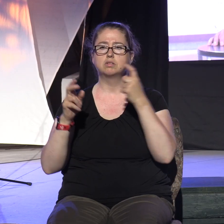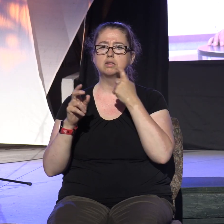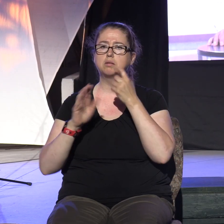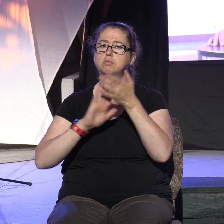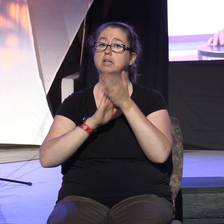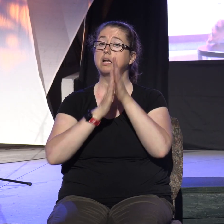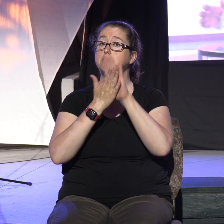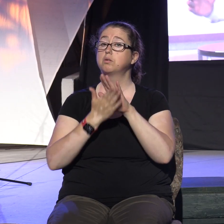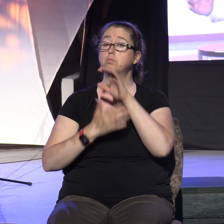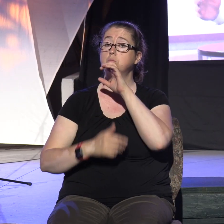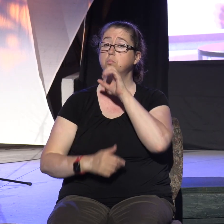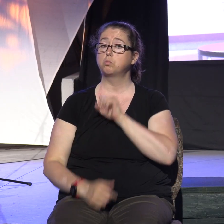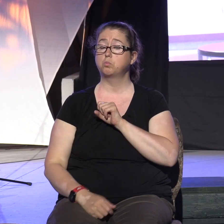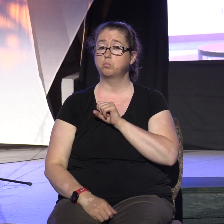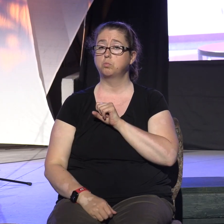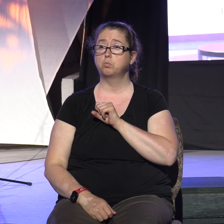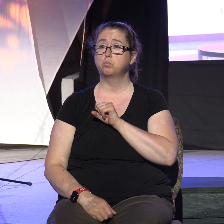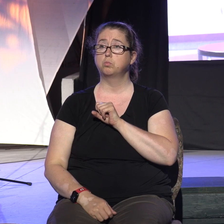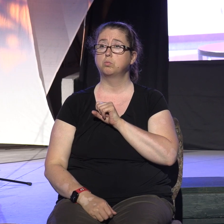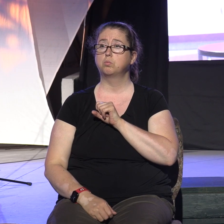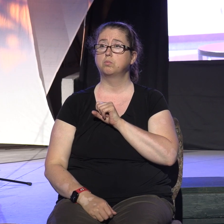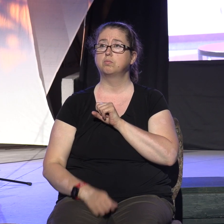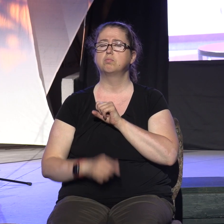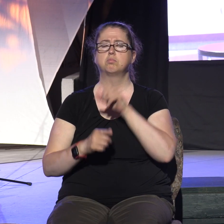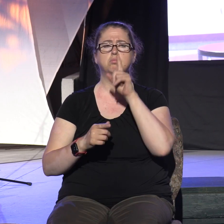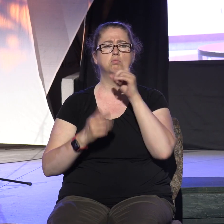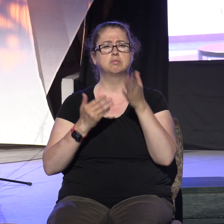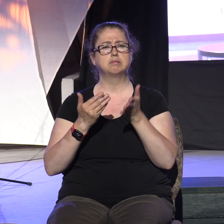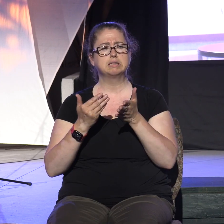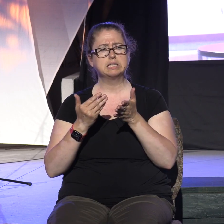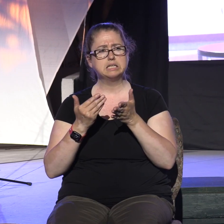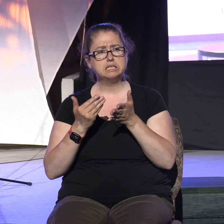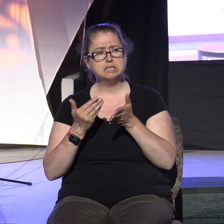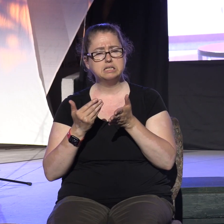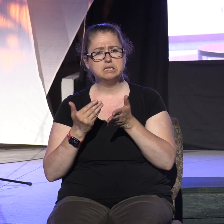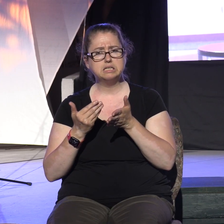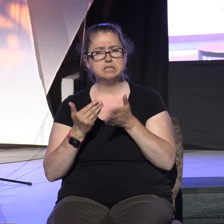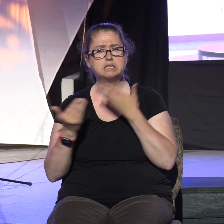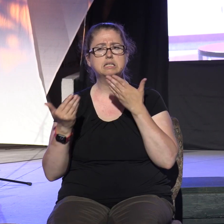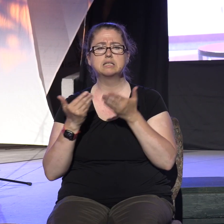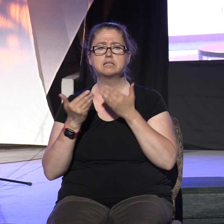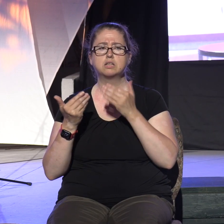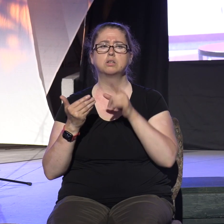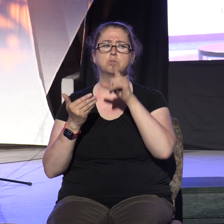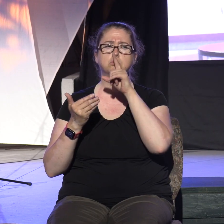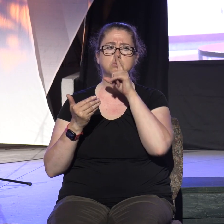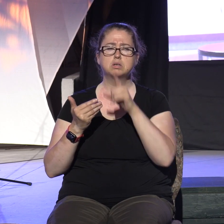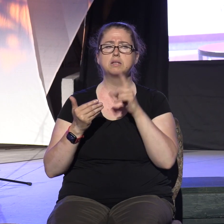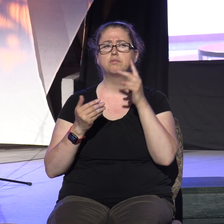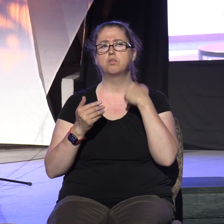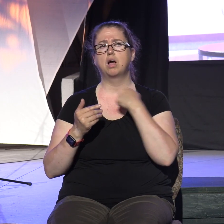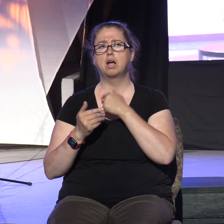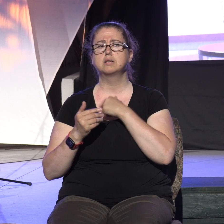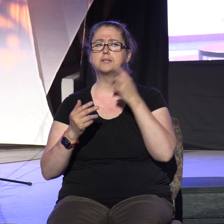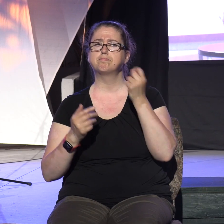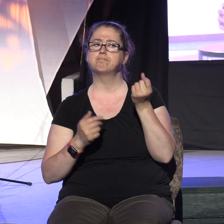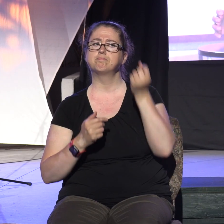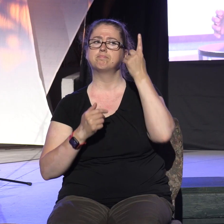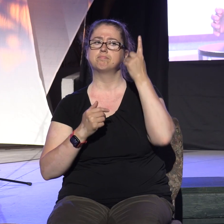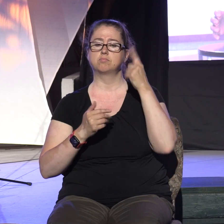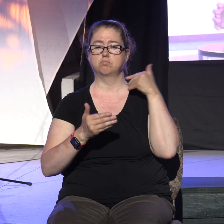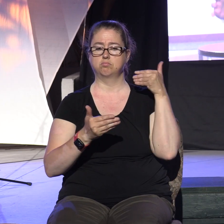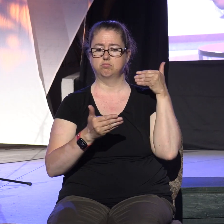when advancing years guide us softly to our end. Aging thus is in no